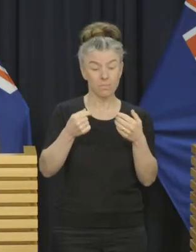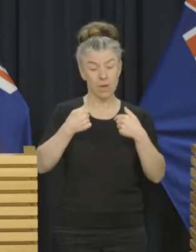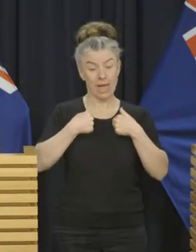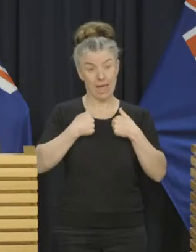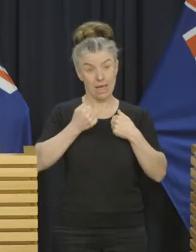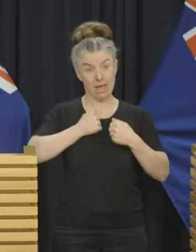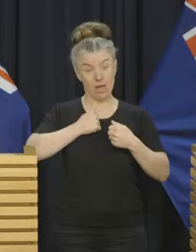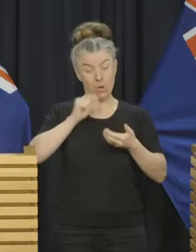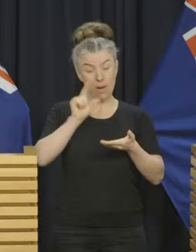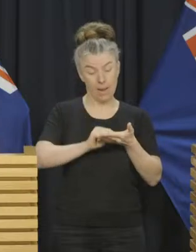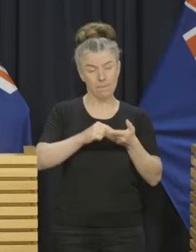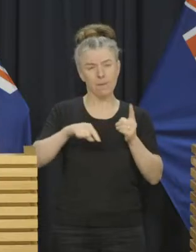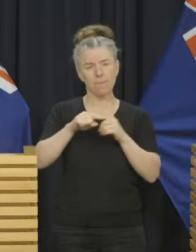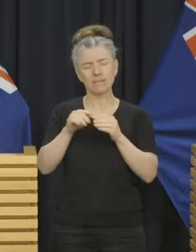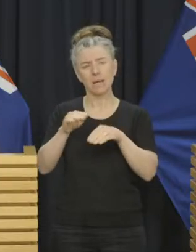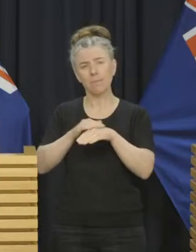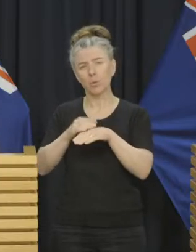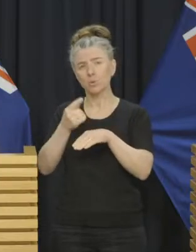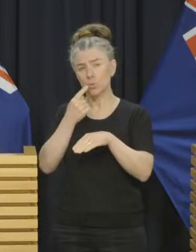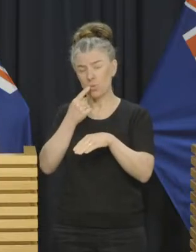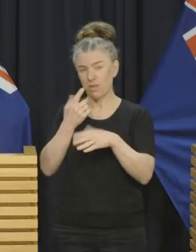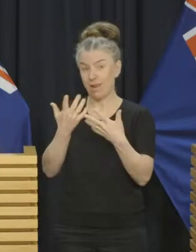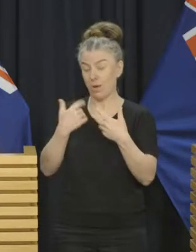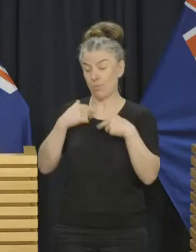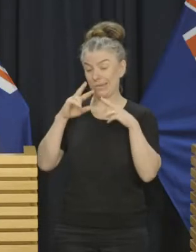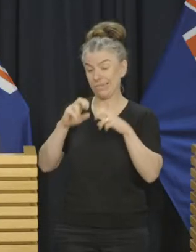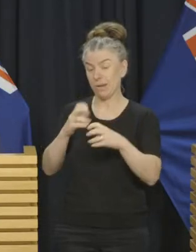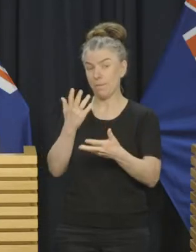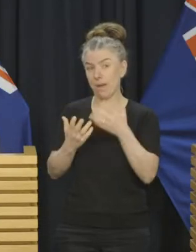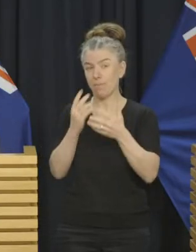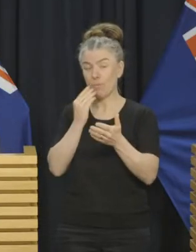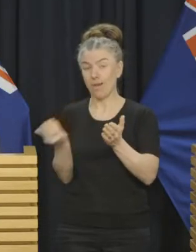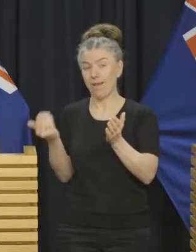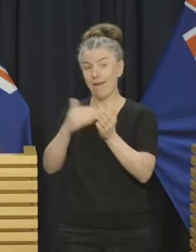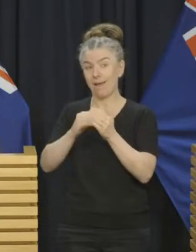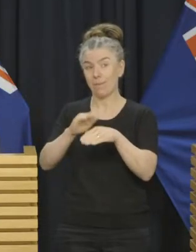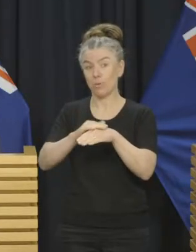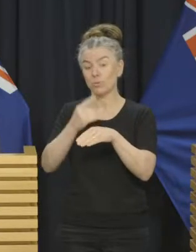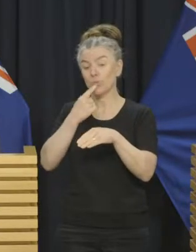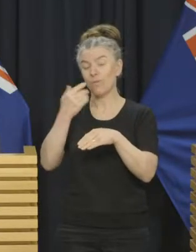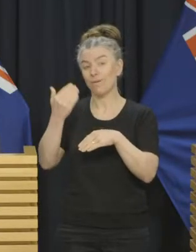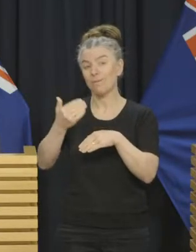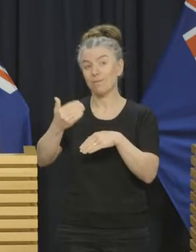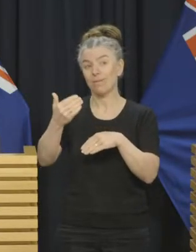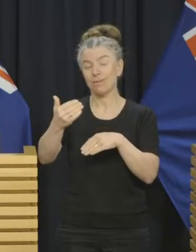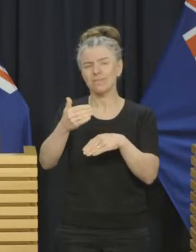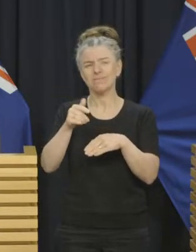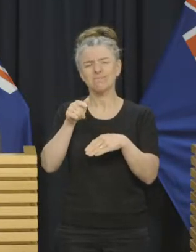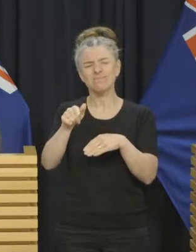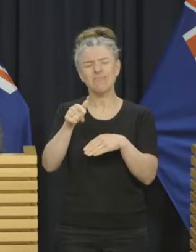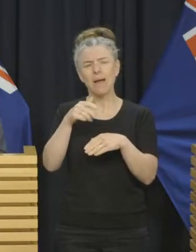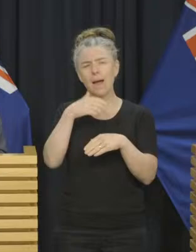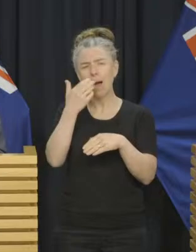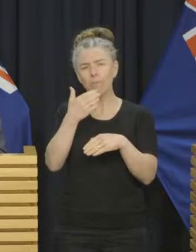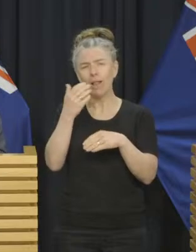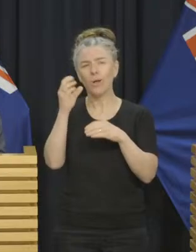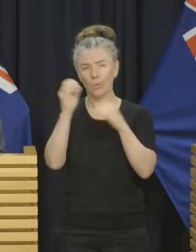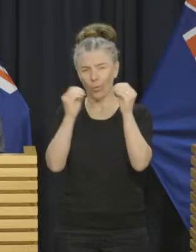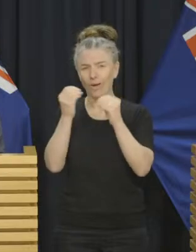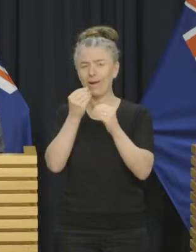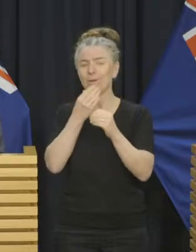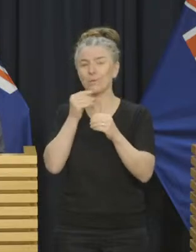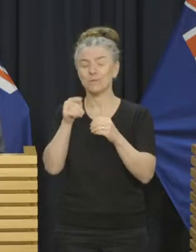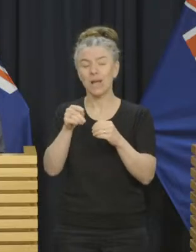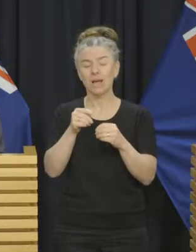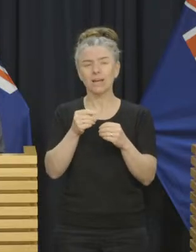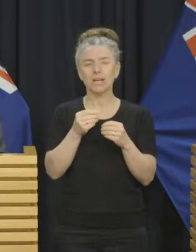the Bluetooth functionality, which we are looking to add to our app in due course on that Apple Google platform, the value is